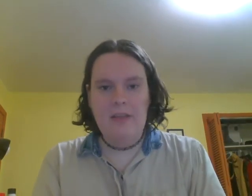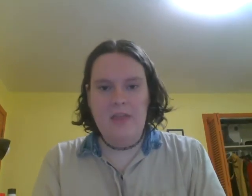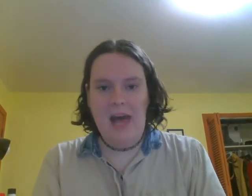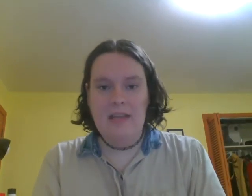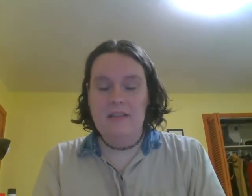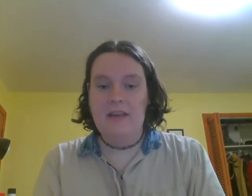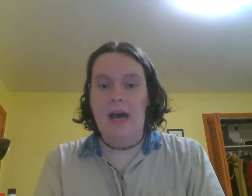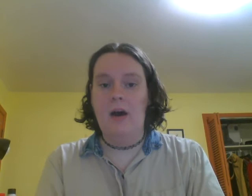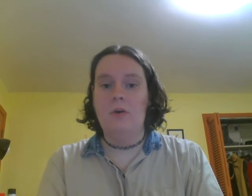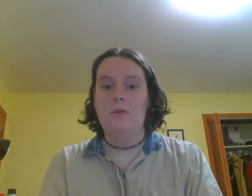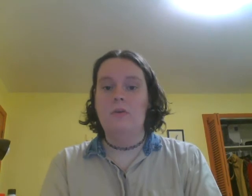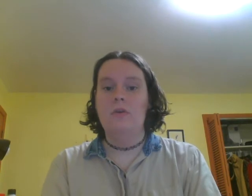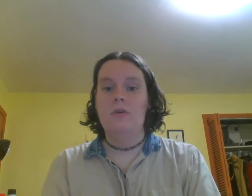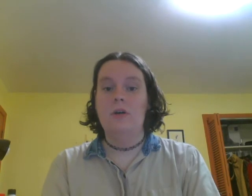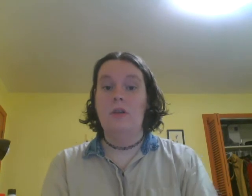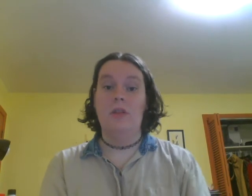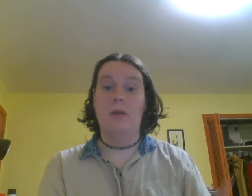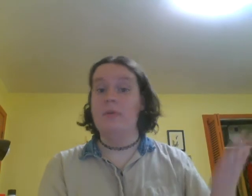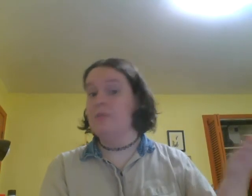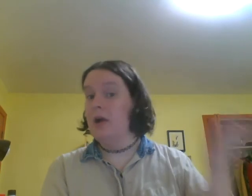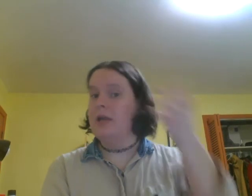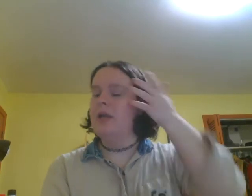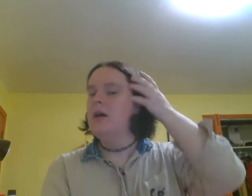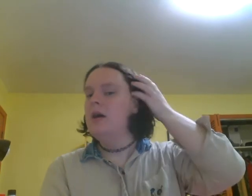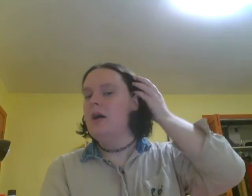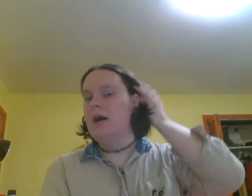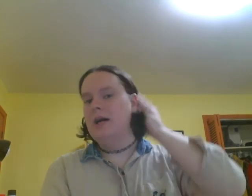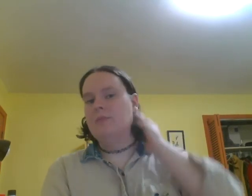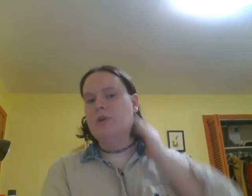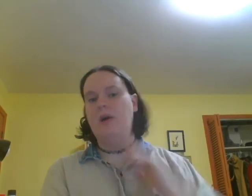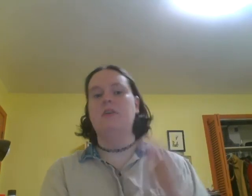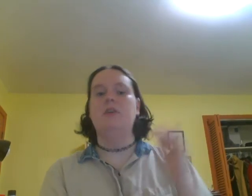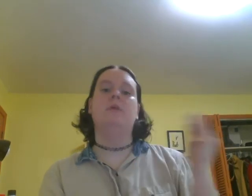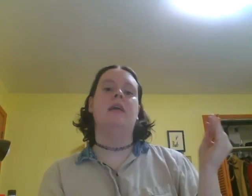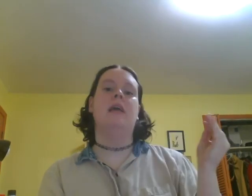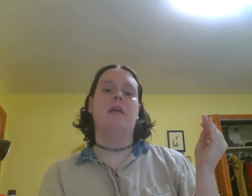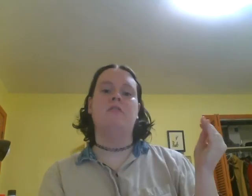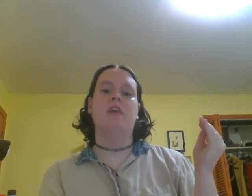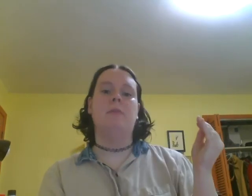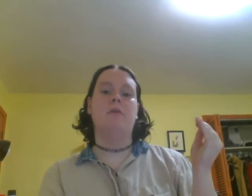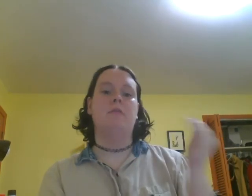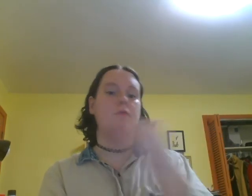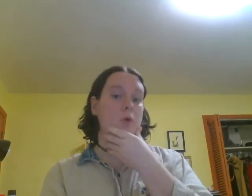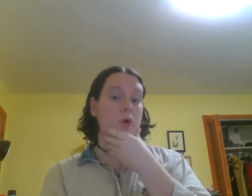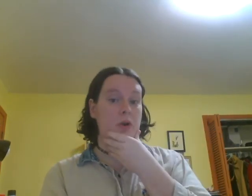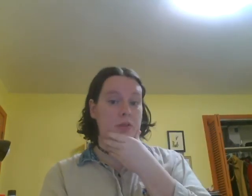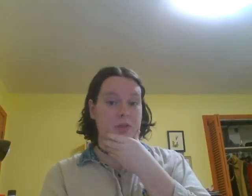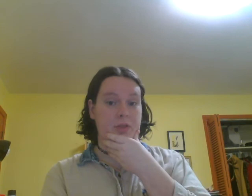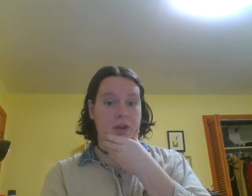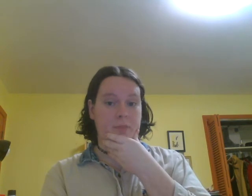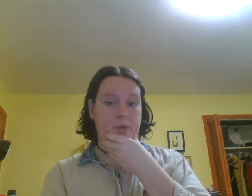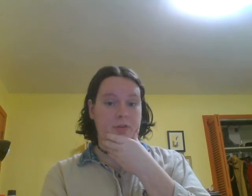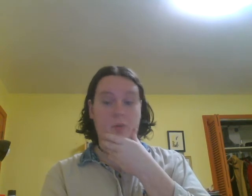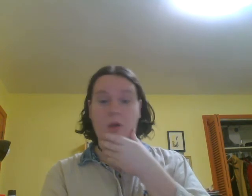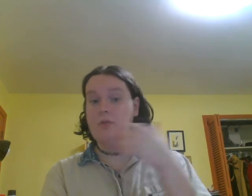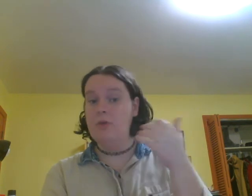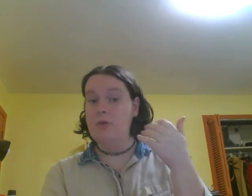that is how the numbers run. You have a unique hand shape for the numbers 1 through